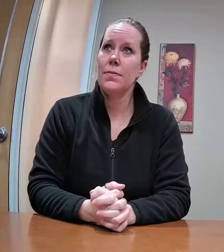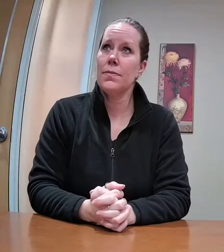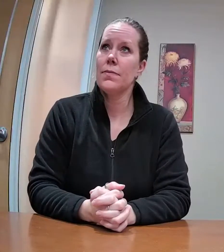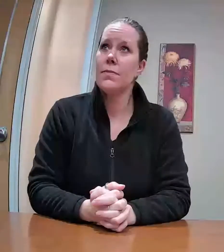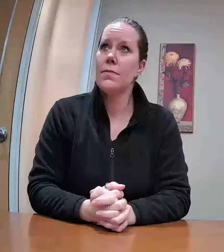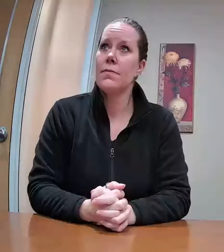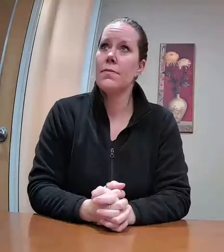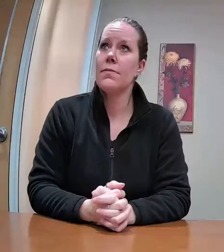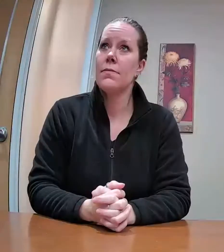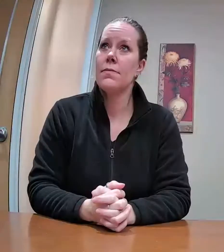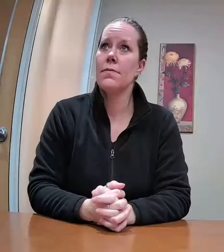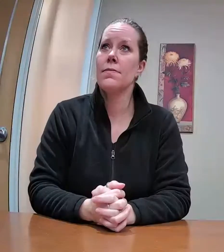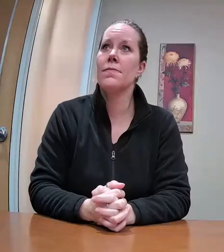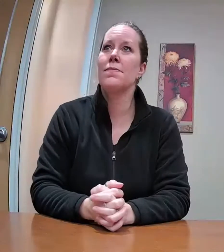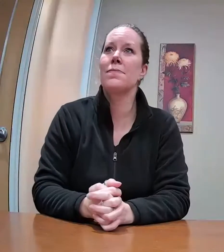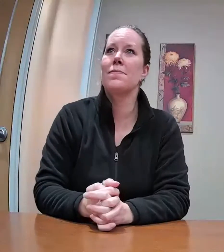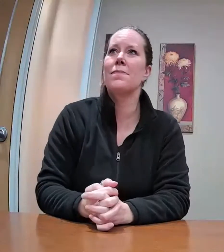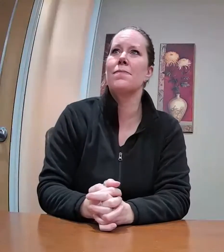Just regards from Patricia